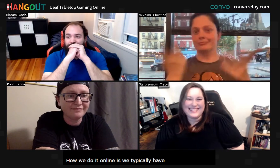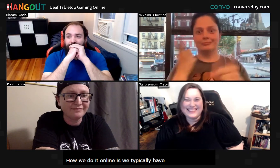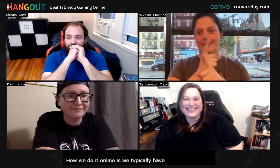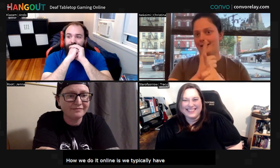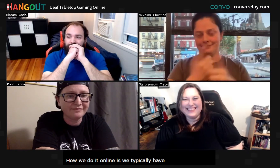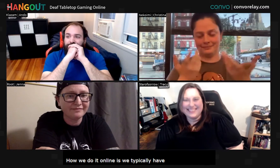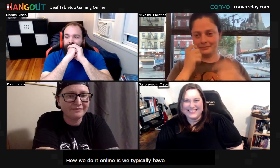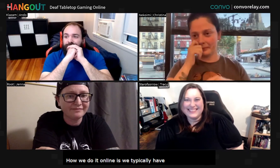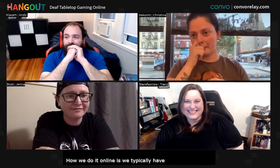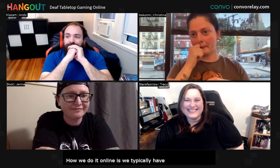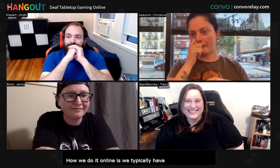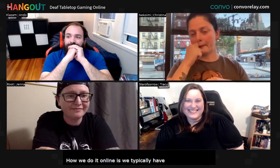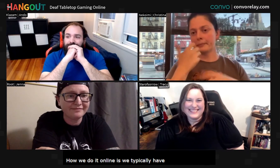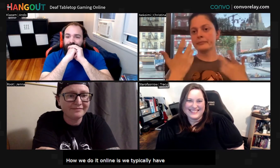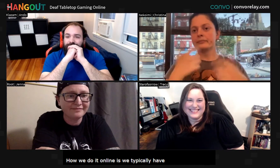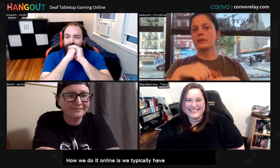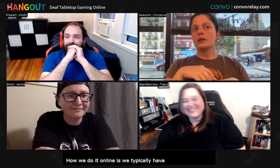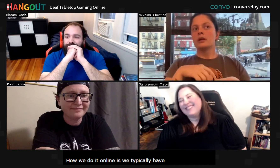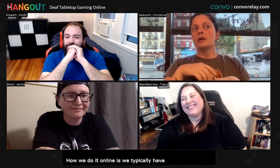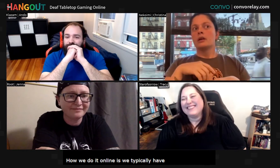RPG and for board games. Absolutely.